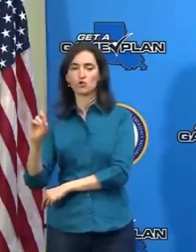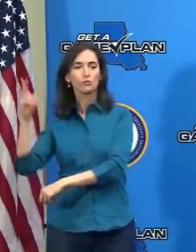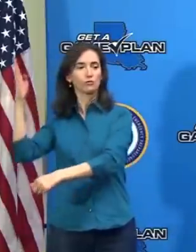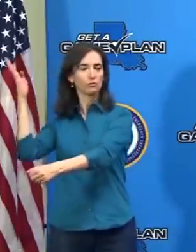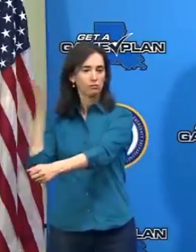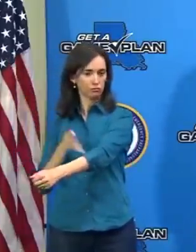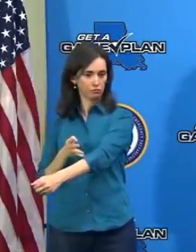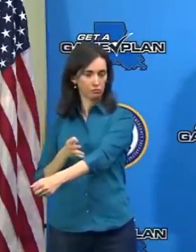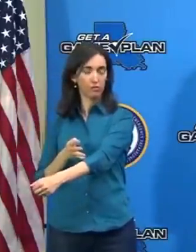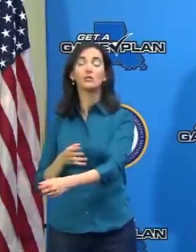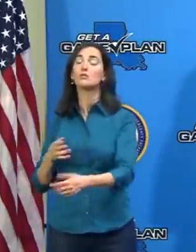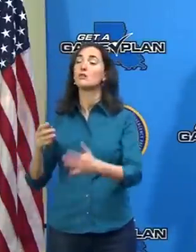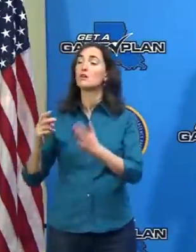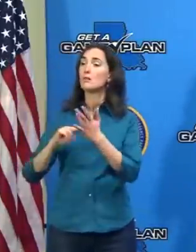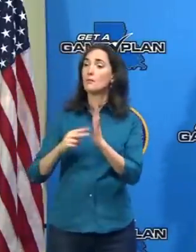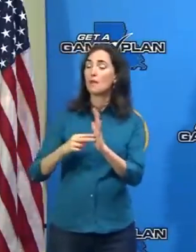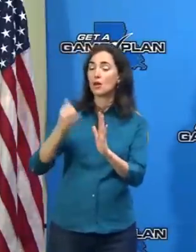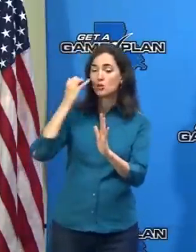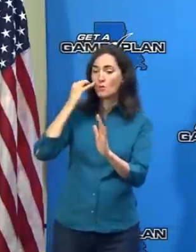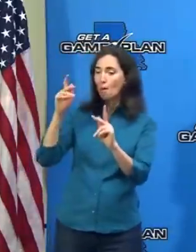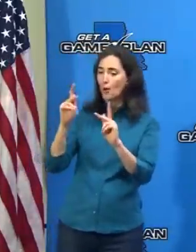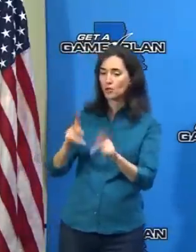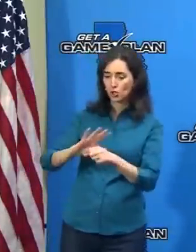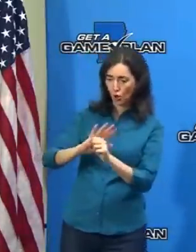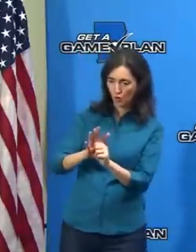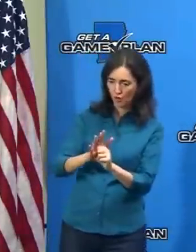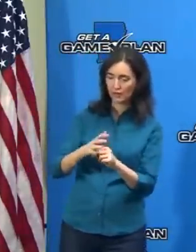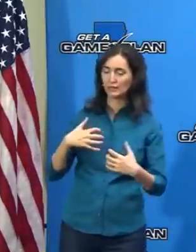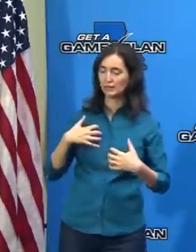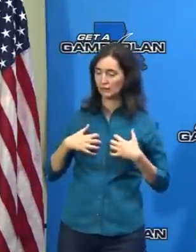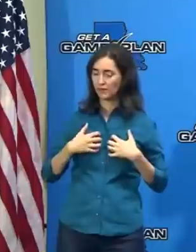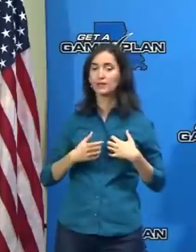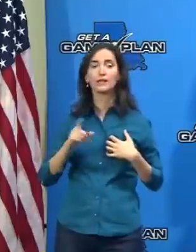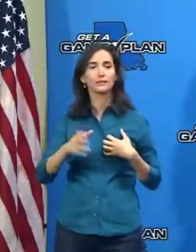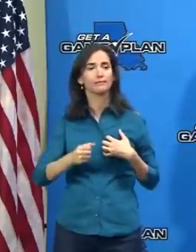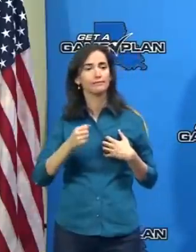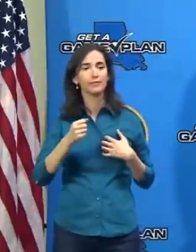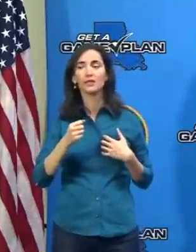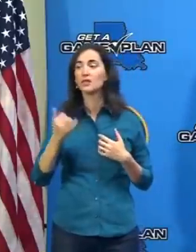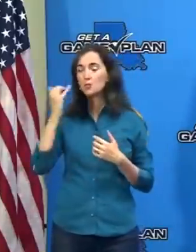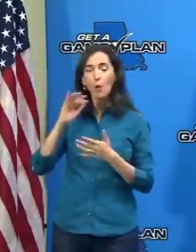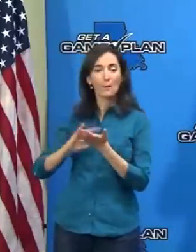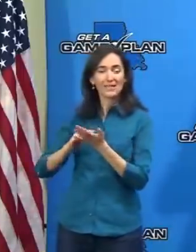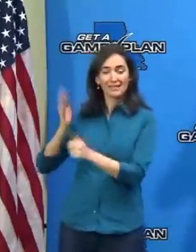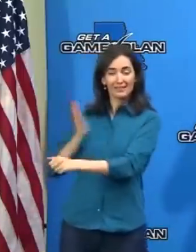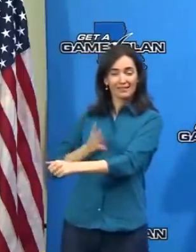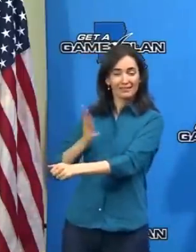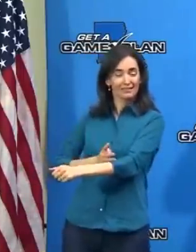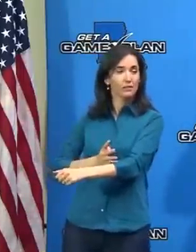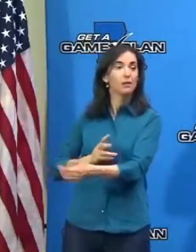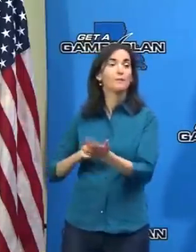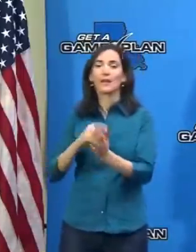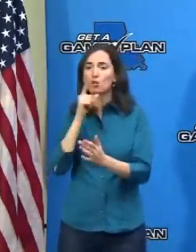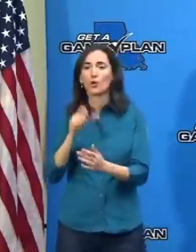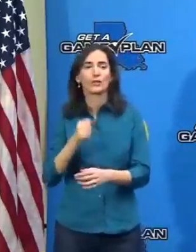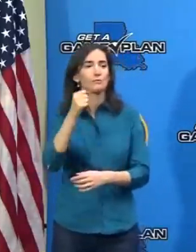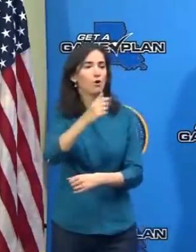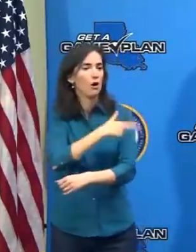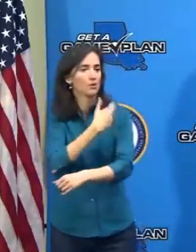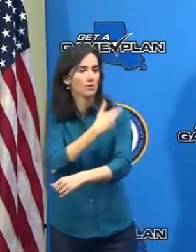they contract COVID and become symptomatic. And so we have to have a very robust effort, and you can't allow it to